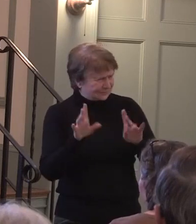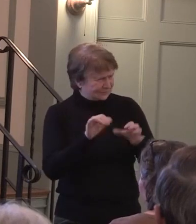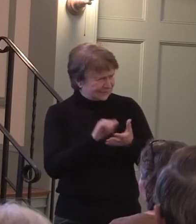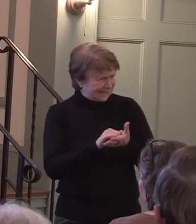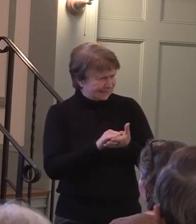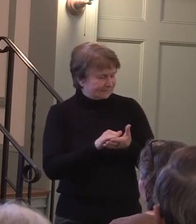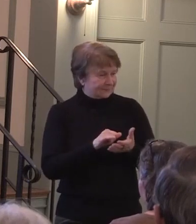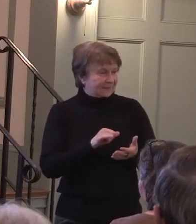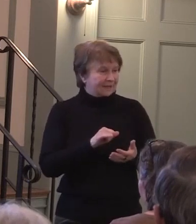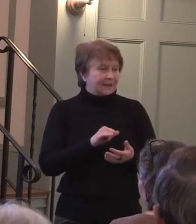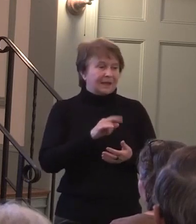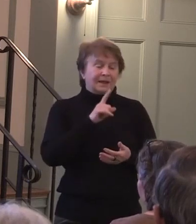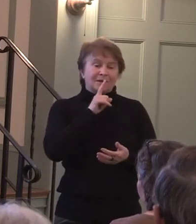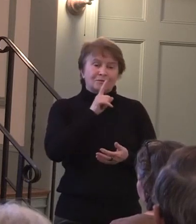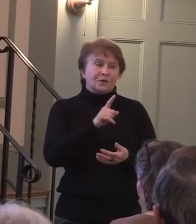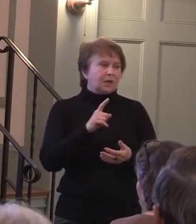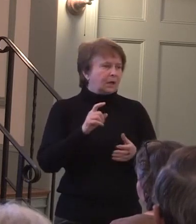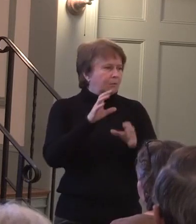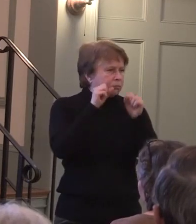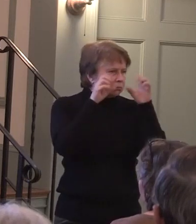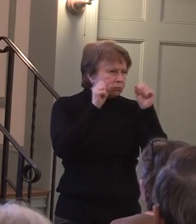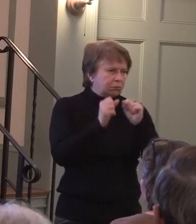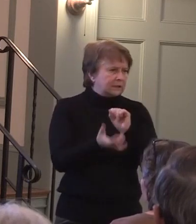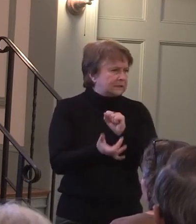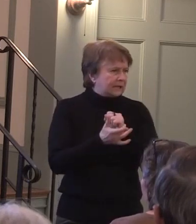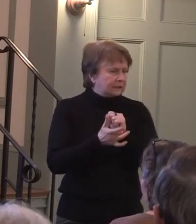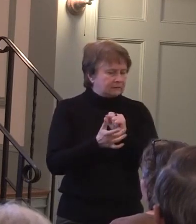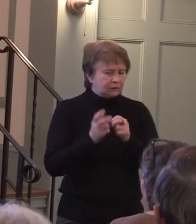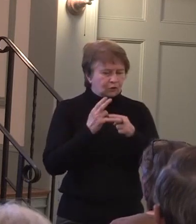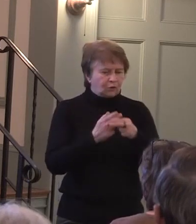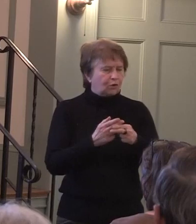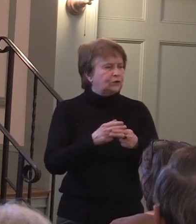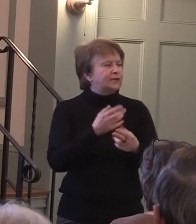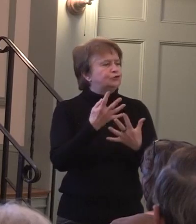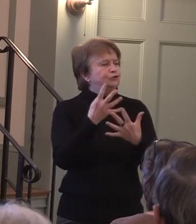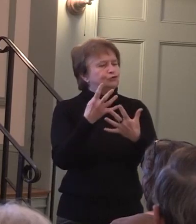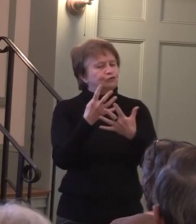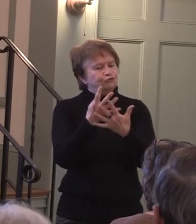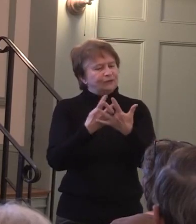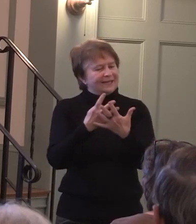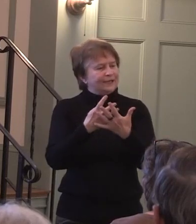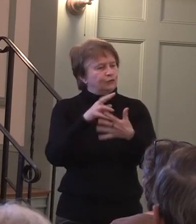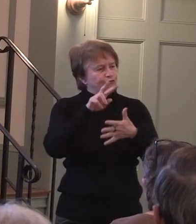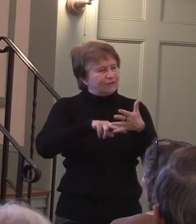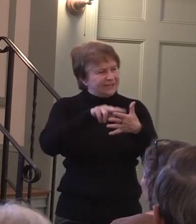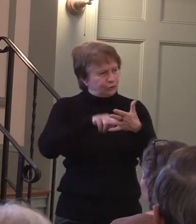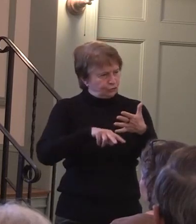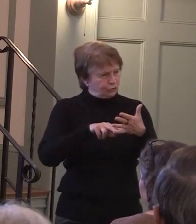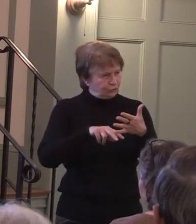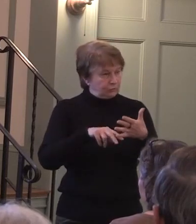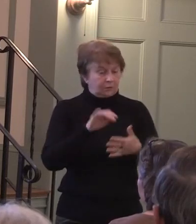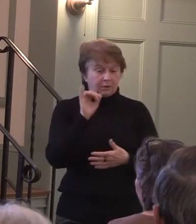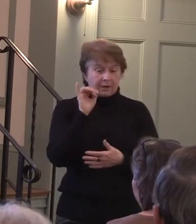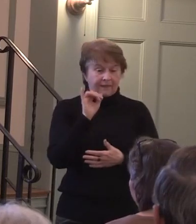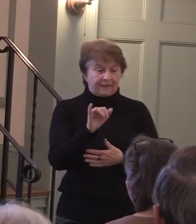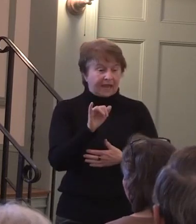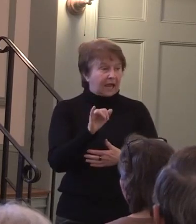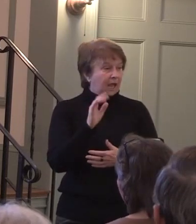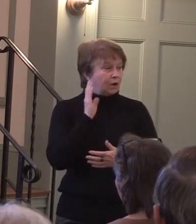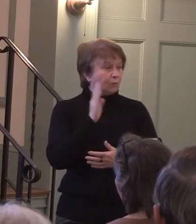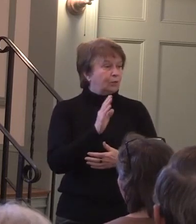They have a wonderful piece of technology called the screen reader. The screen reader